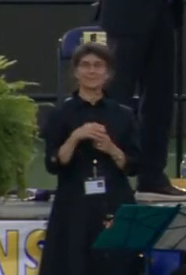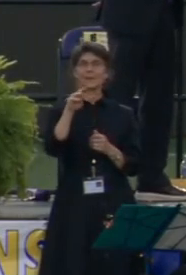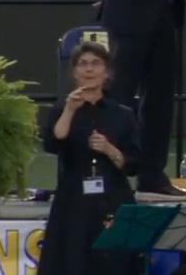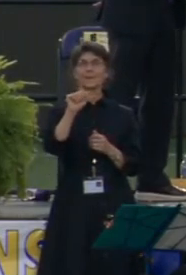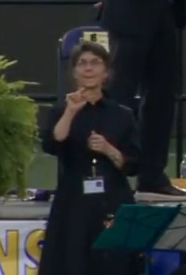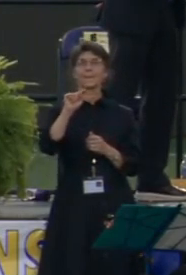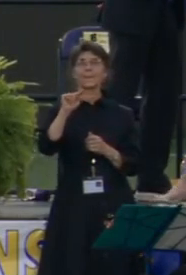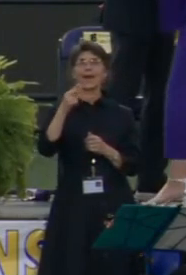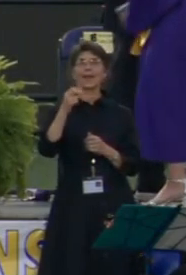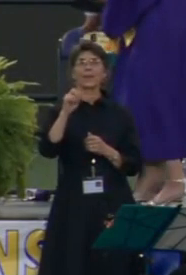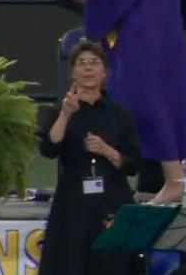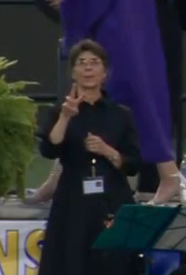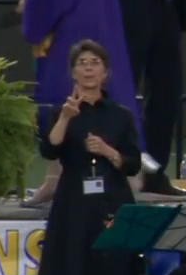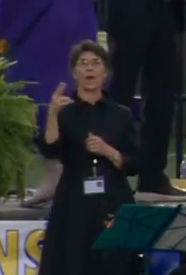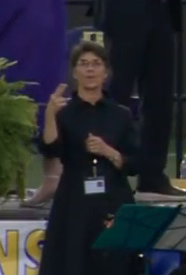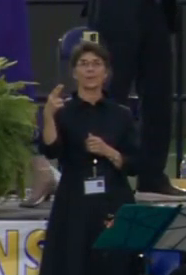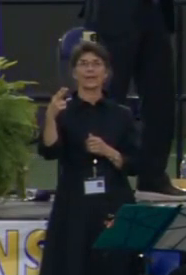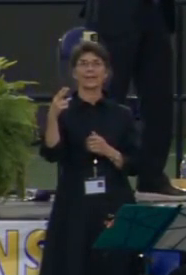Matthew Hoffman.